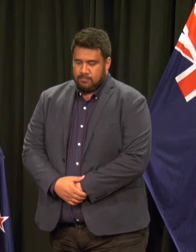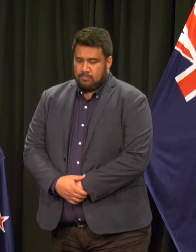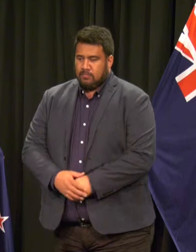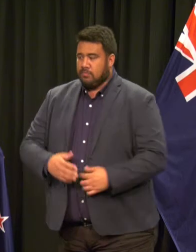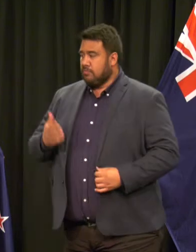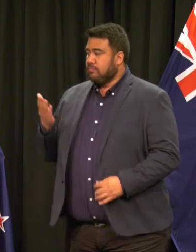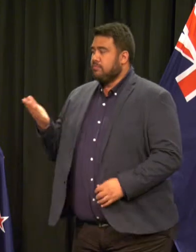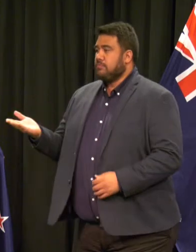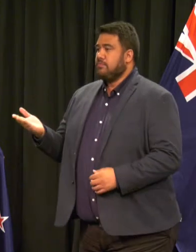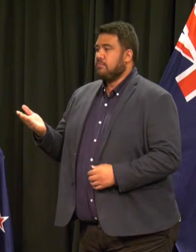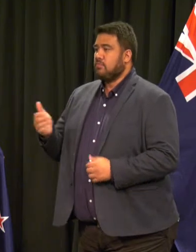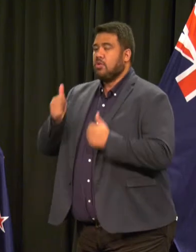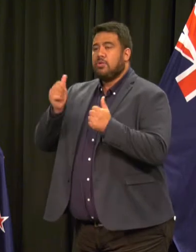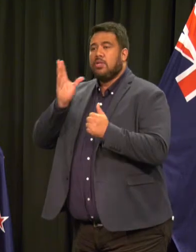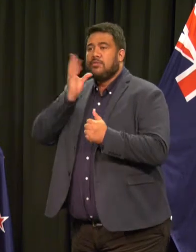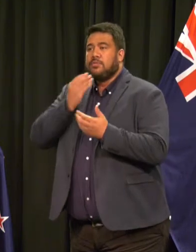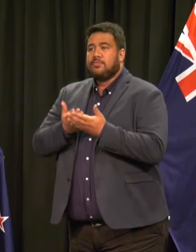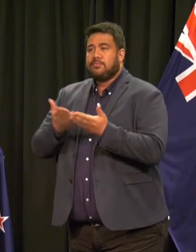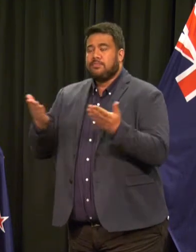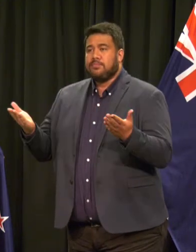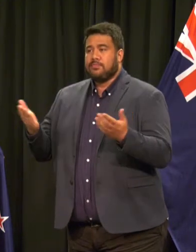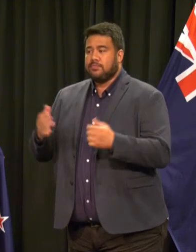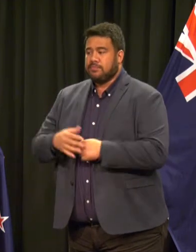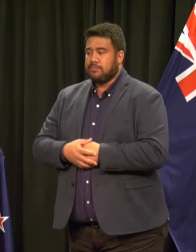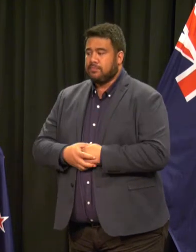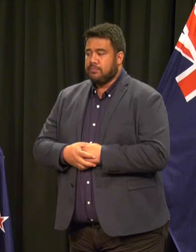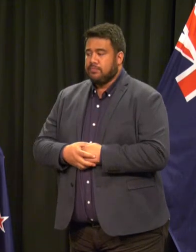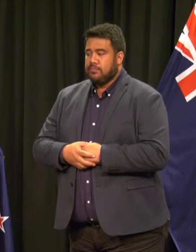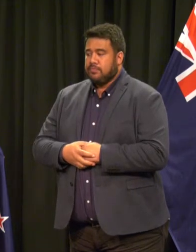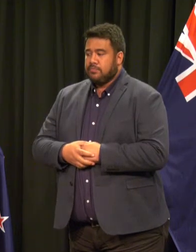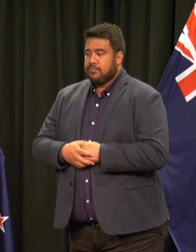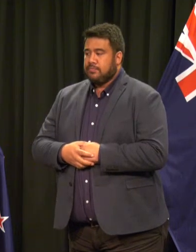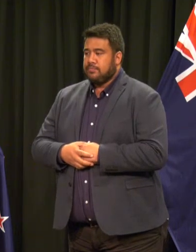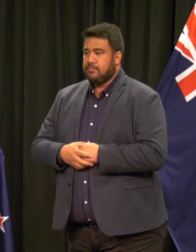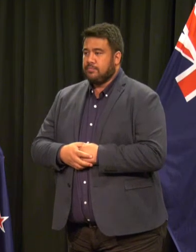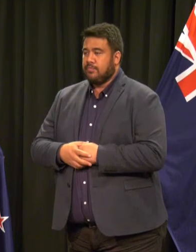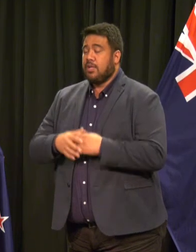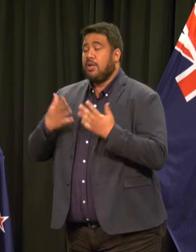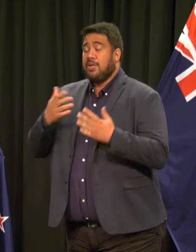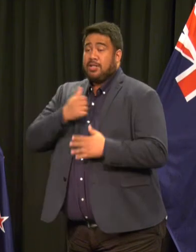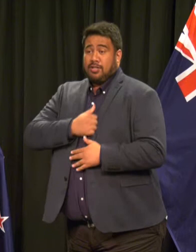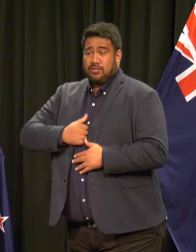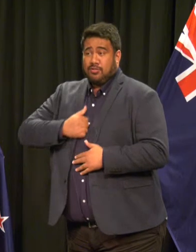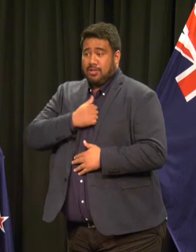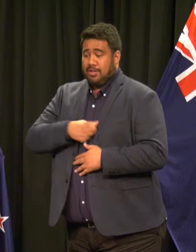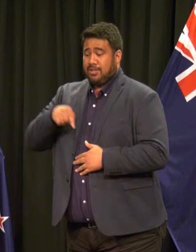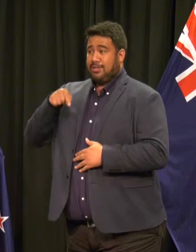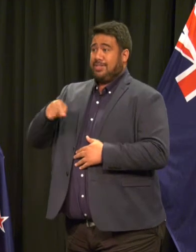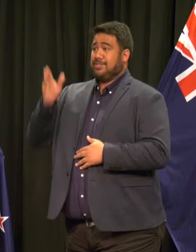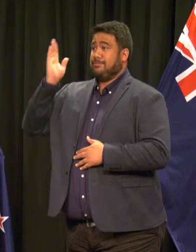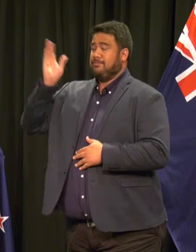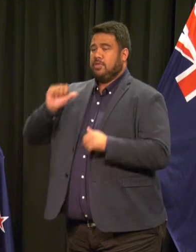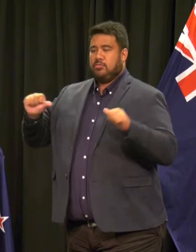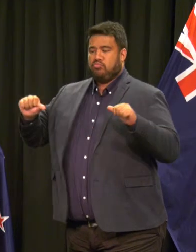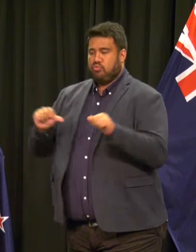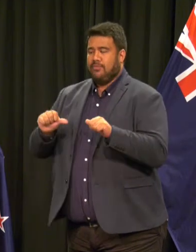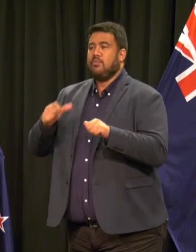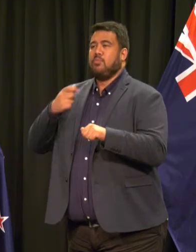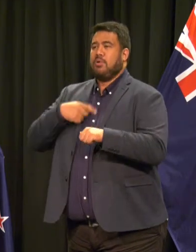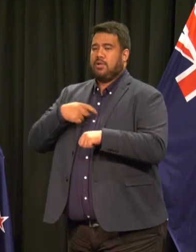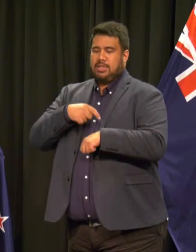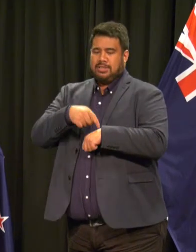Good afternoon. This will be, sadly, a very brief press conference because of